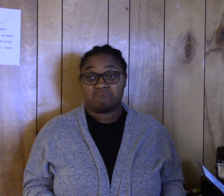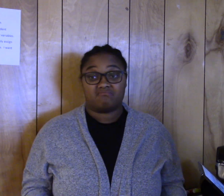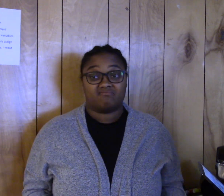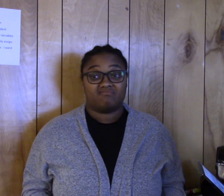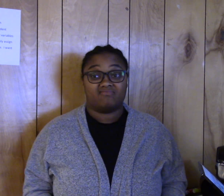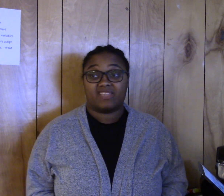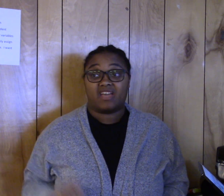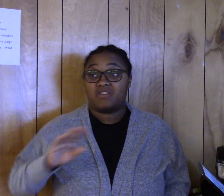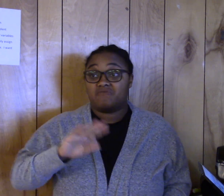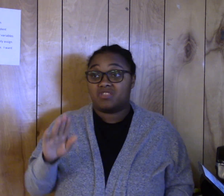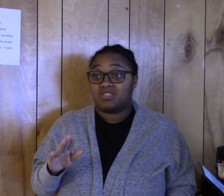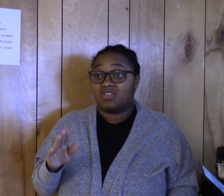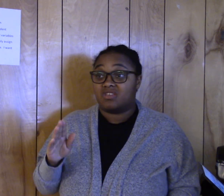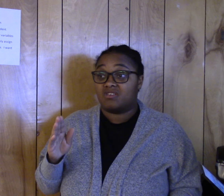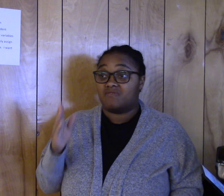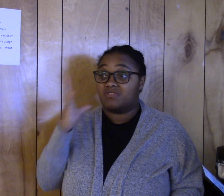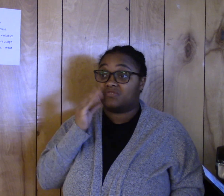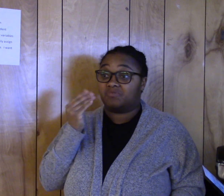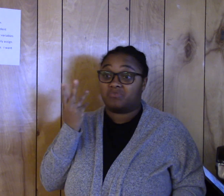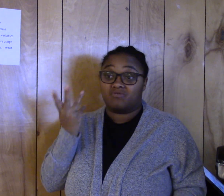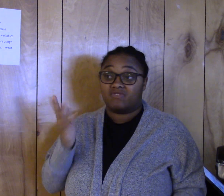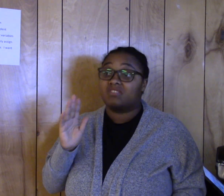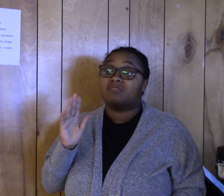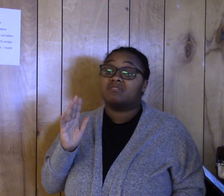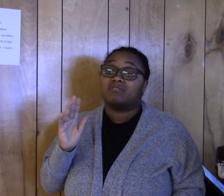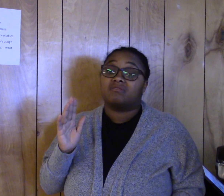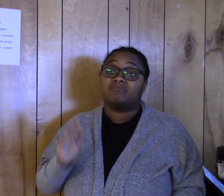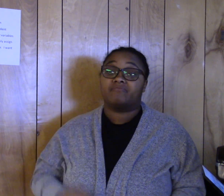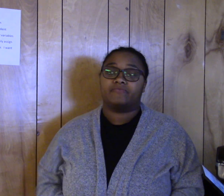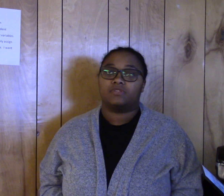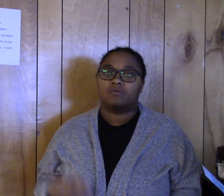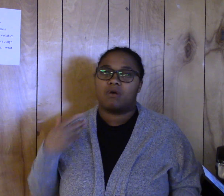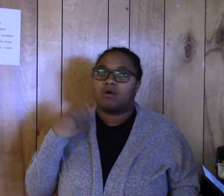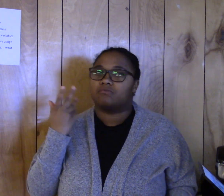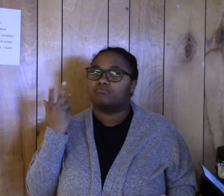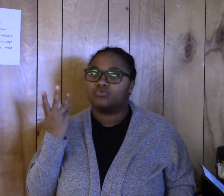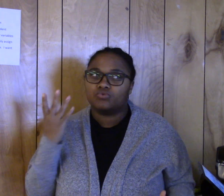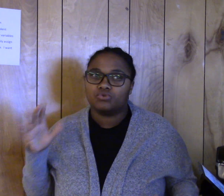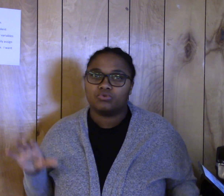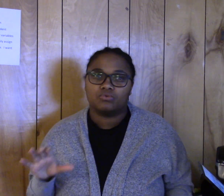And so I wasn't real sure what to do, how to handle it. And so what do? I look at the